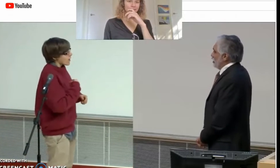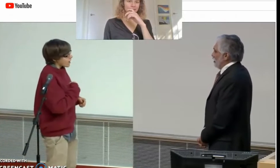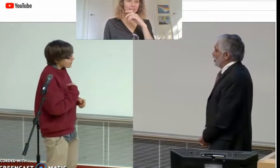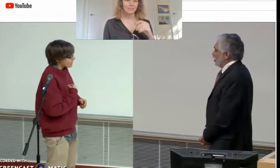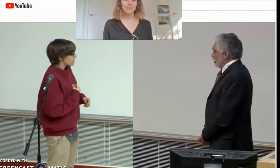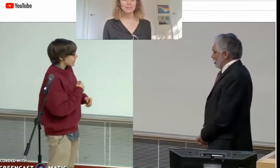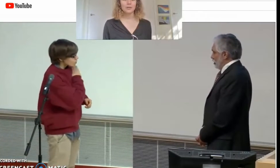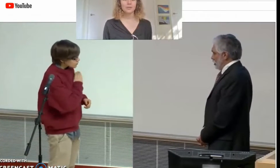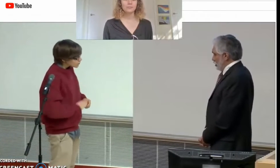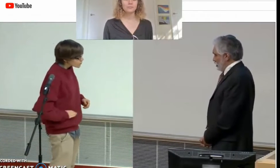Hi, my name is Toko.